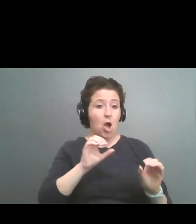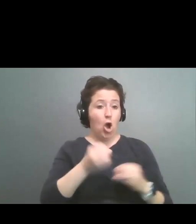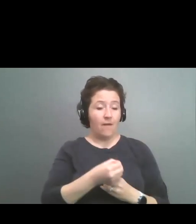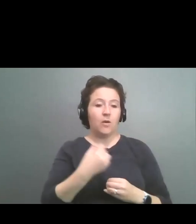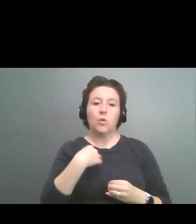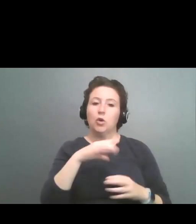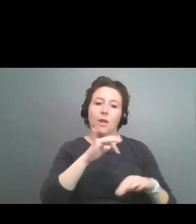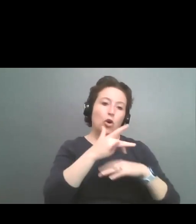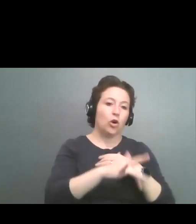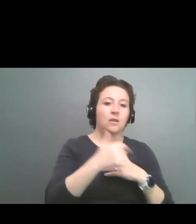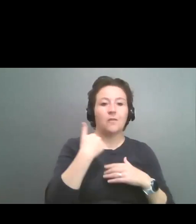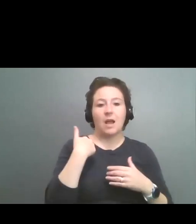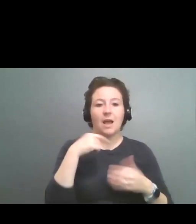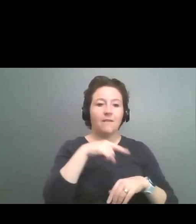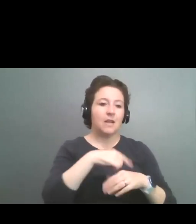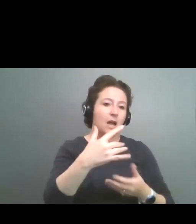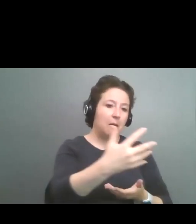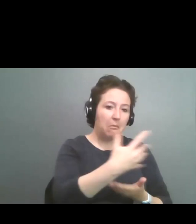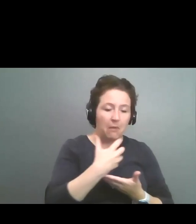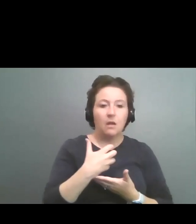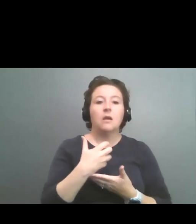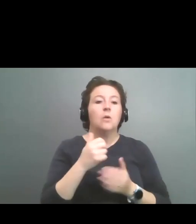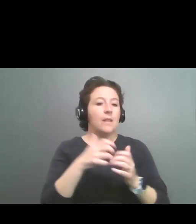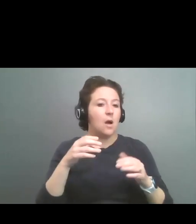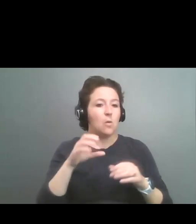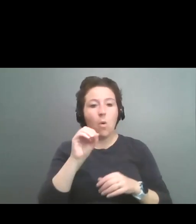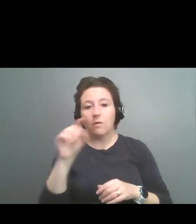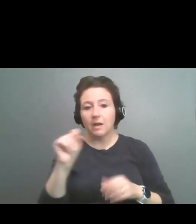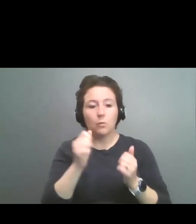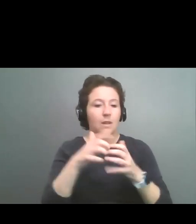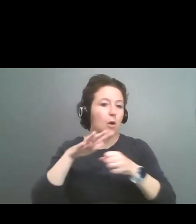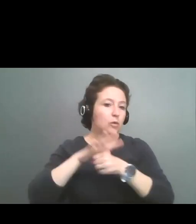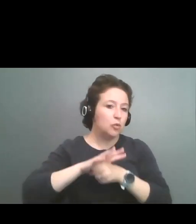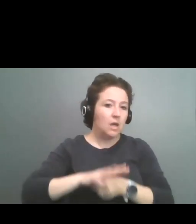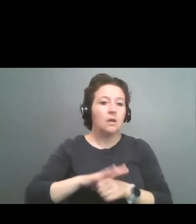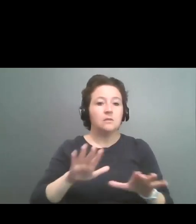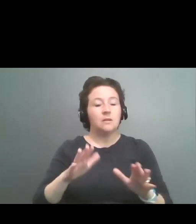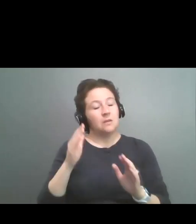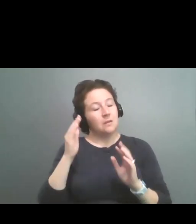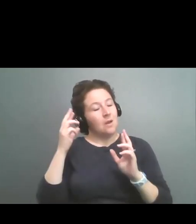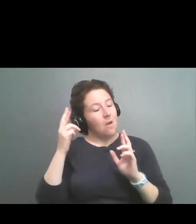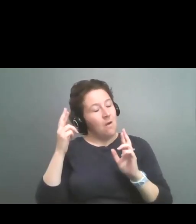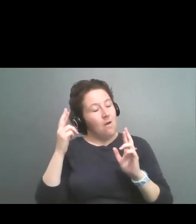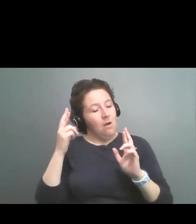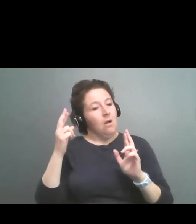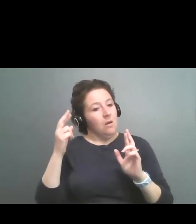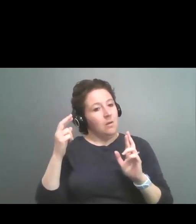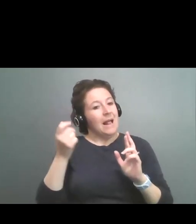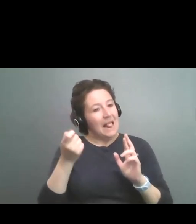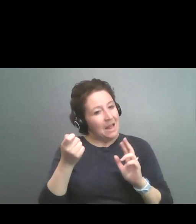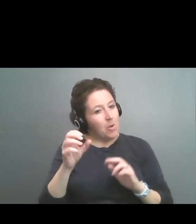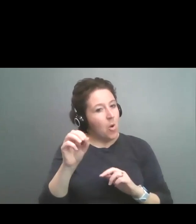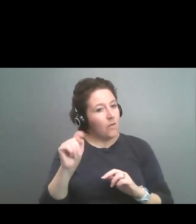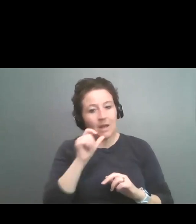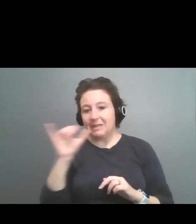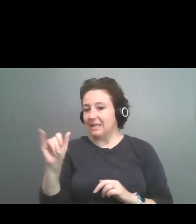of those requests in without overtime and without stressing my staff. So we're doing a little bit of overtime, not what